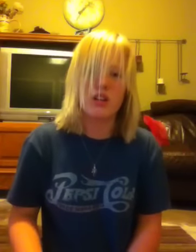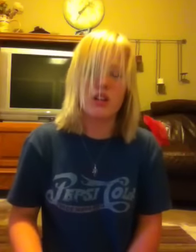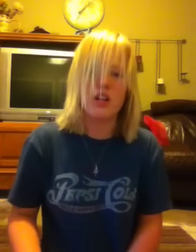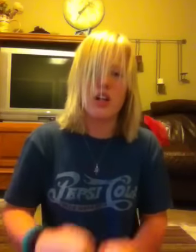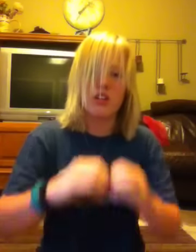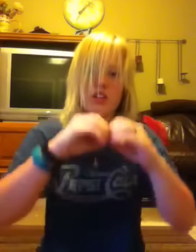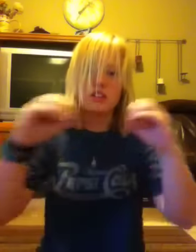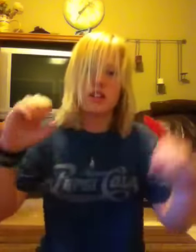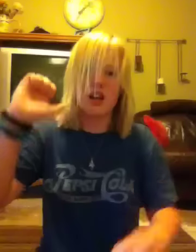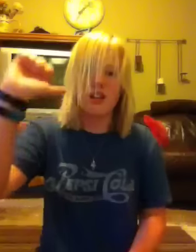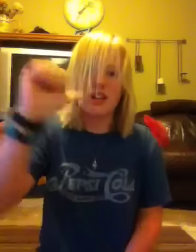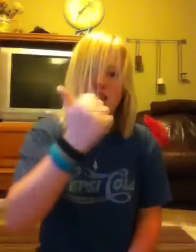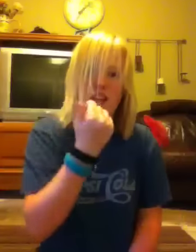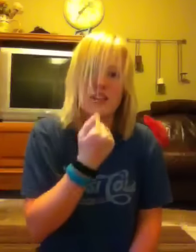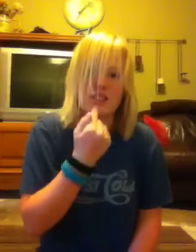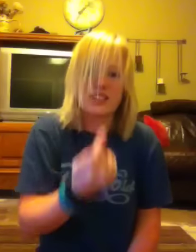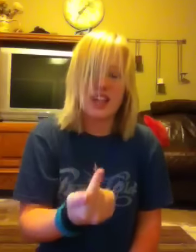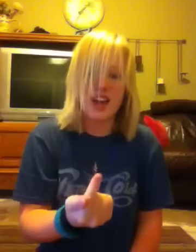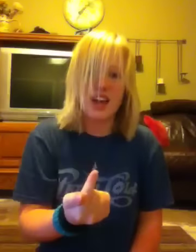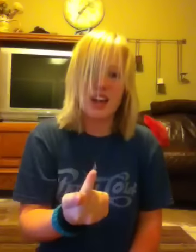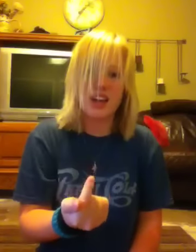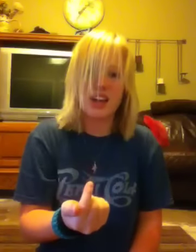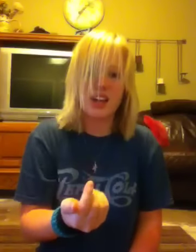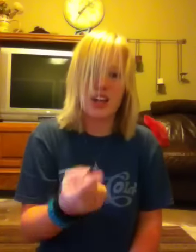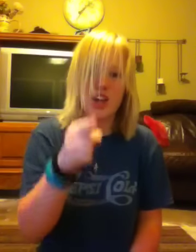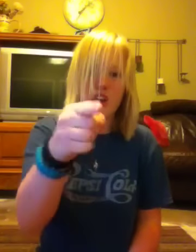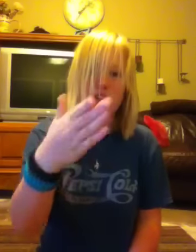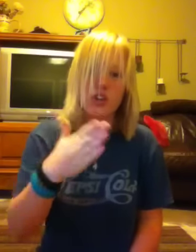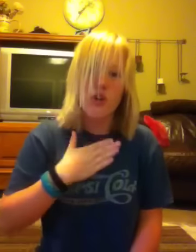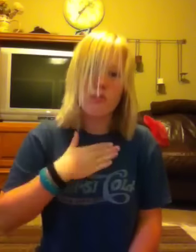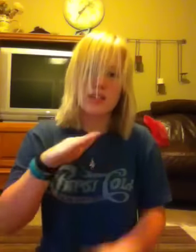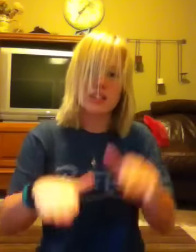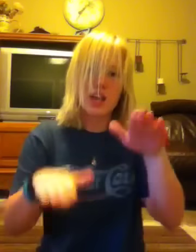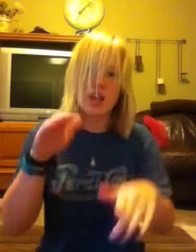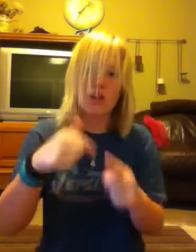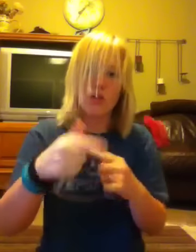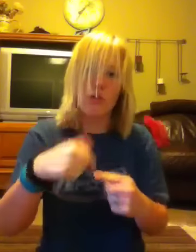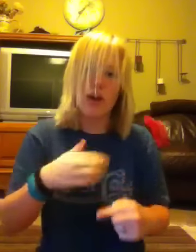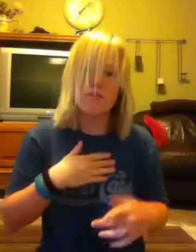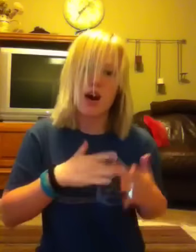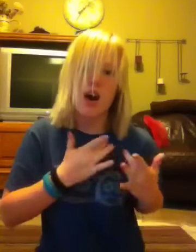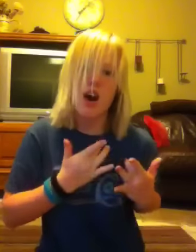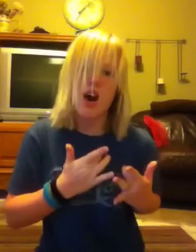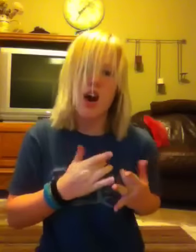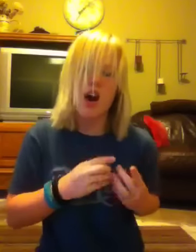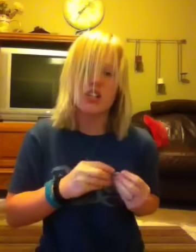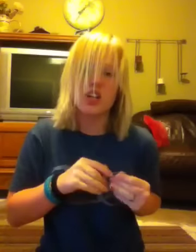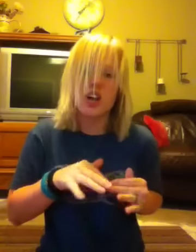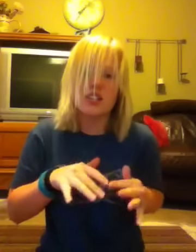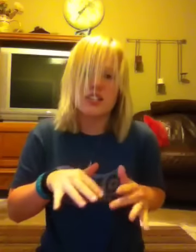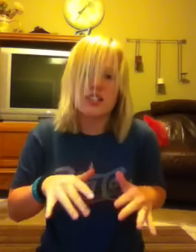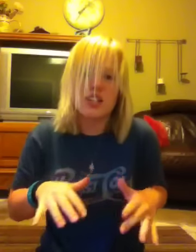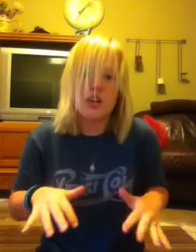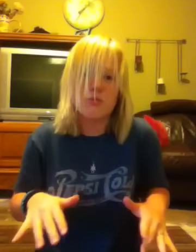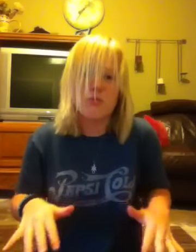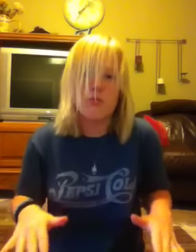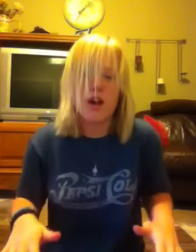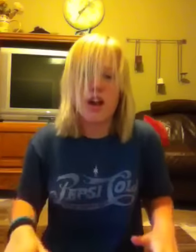There's nothing left to say You're a sinner when my heart starts to break away